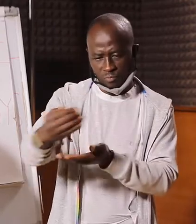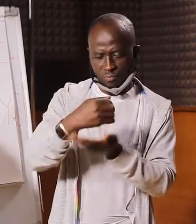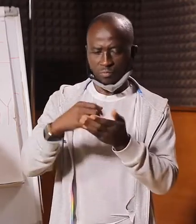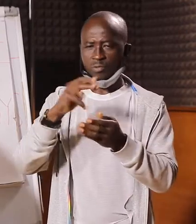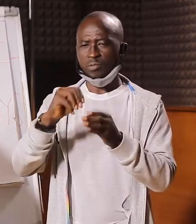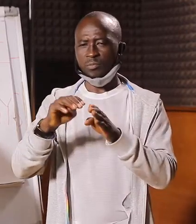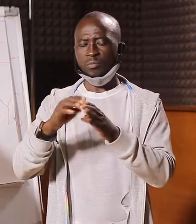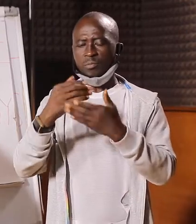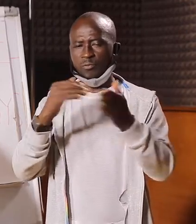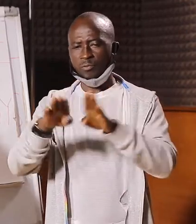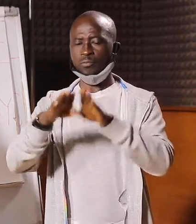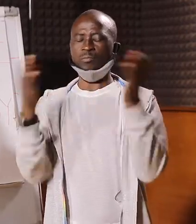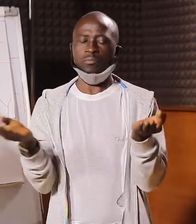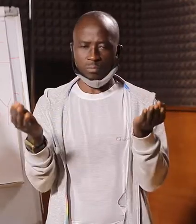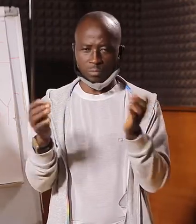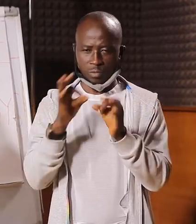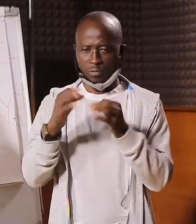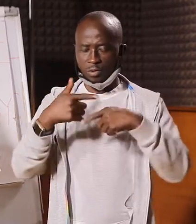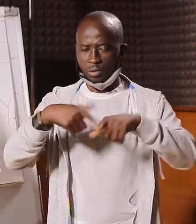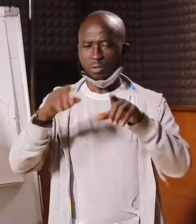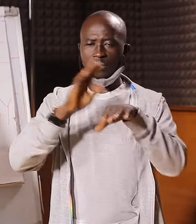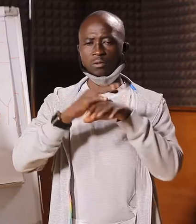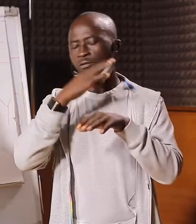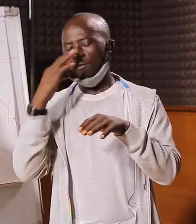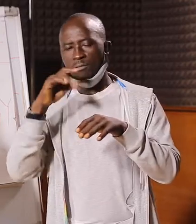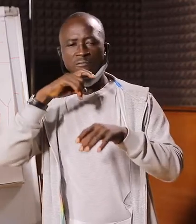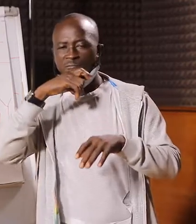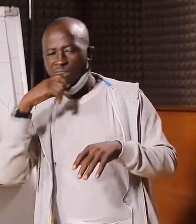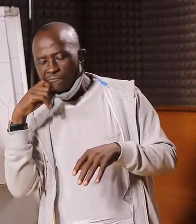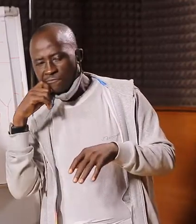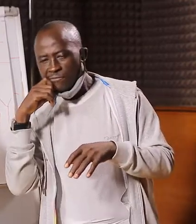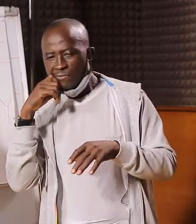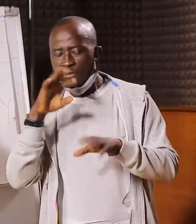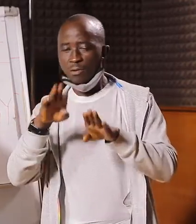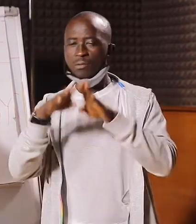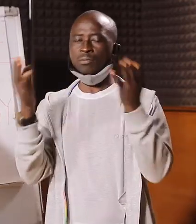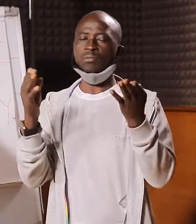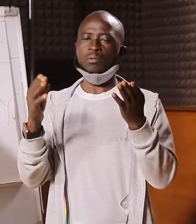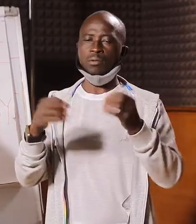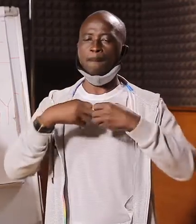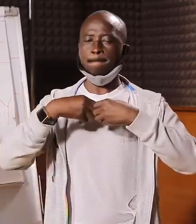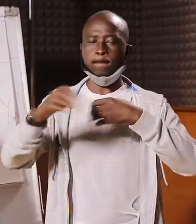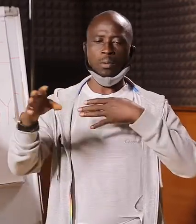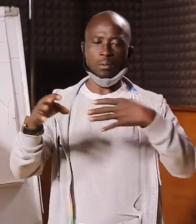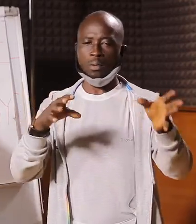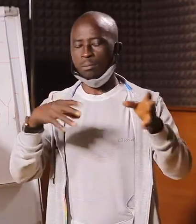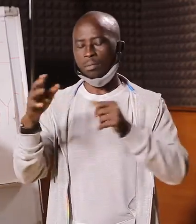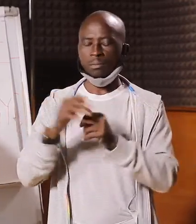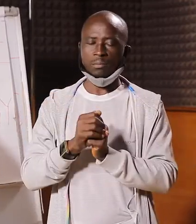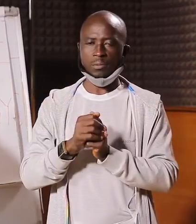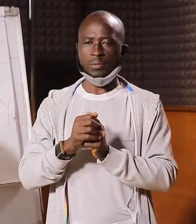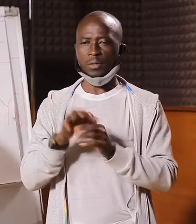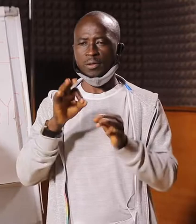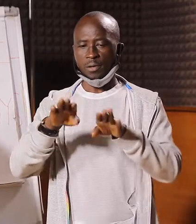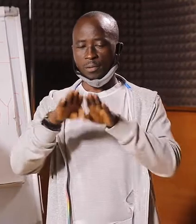they split open. But if you allow it on the farm, it dries to the level that it opens. It will open along both